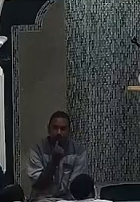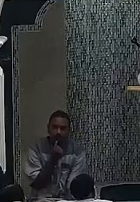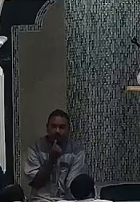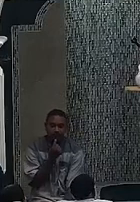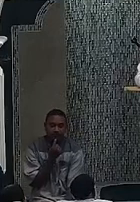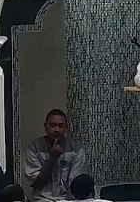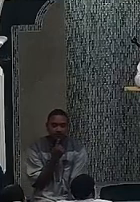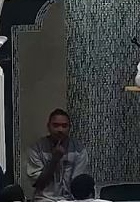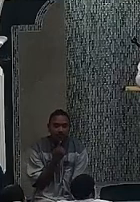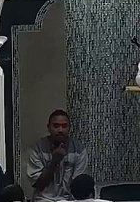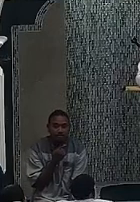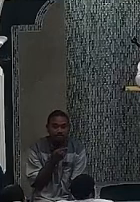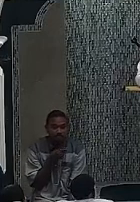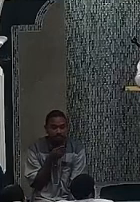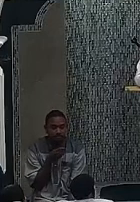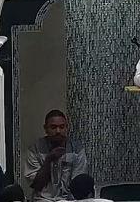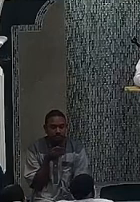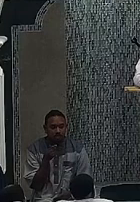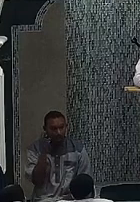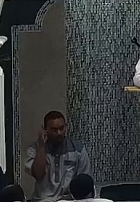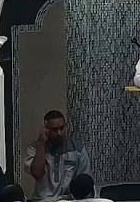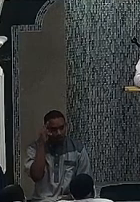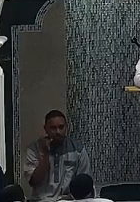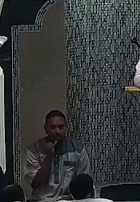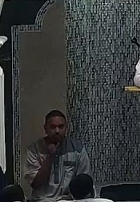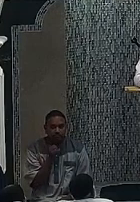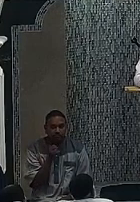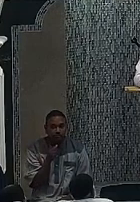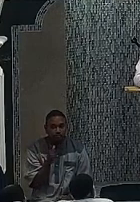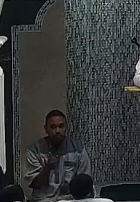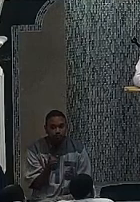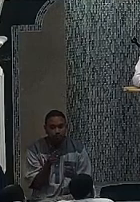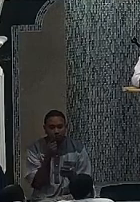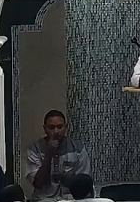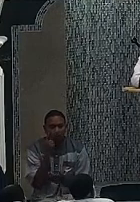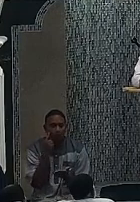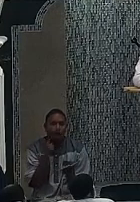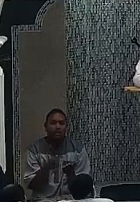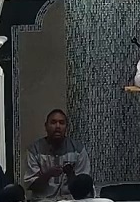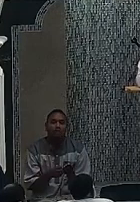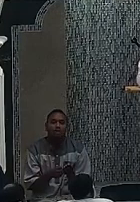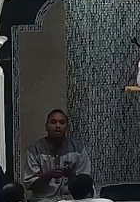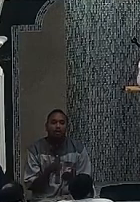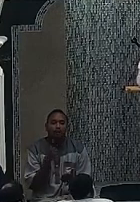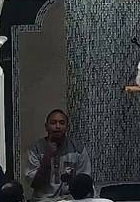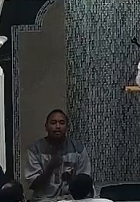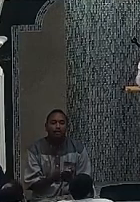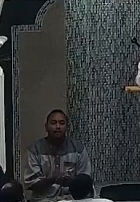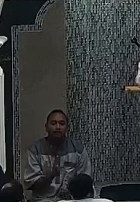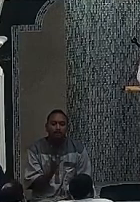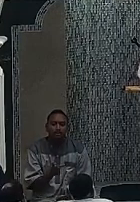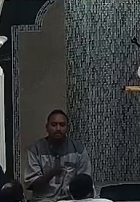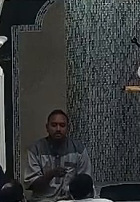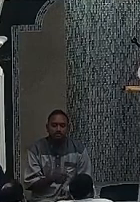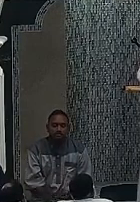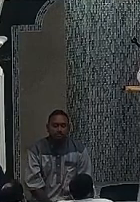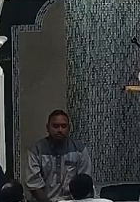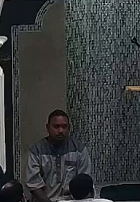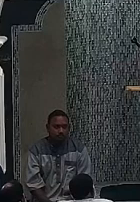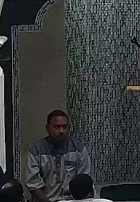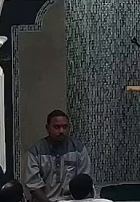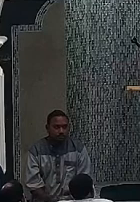giving. You know, four times in the Quran, Allah subhanahu wa ta'ala says, sirran wa alaniyatan. To give in